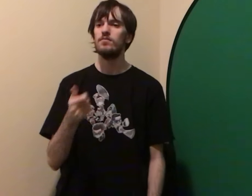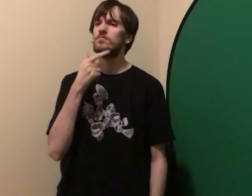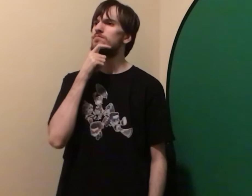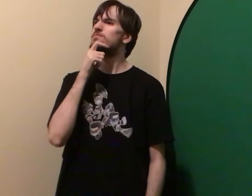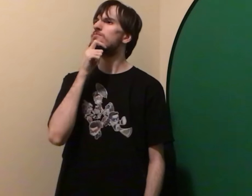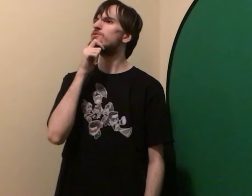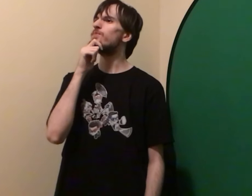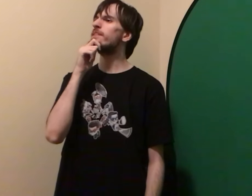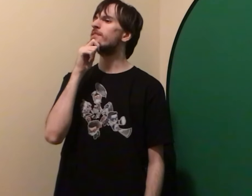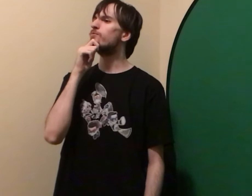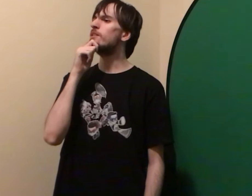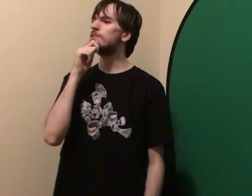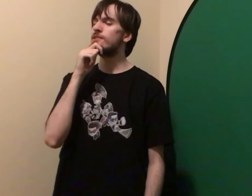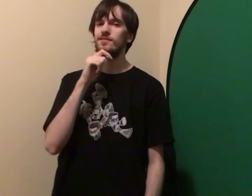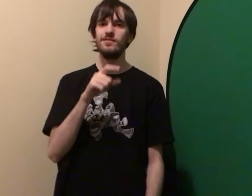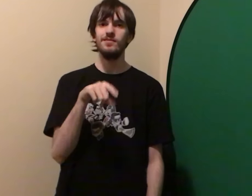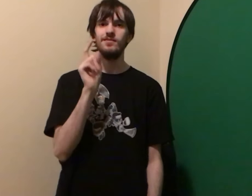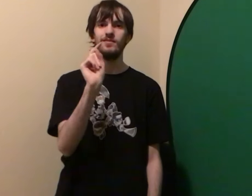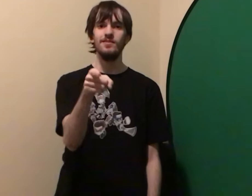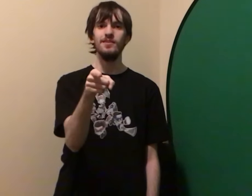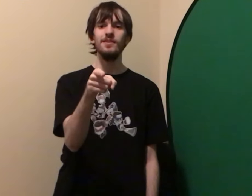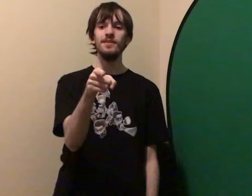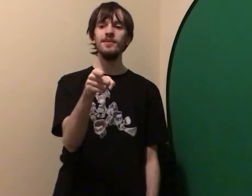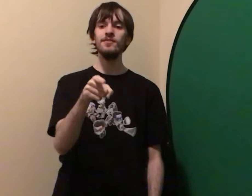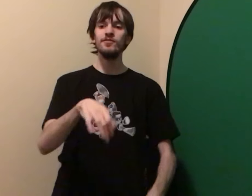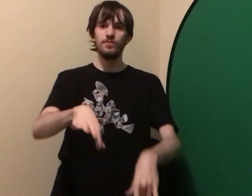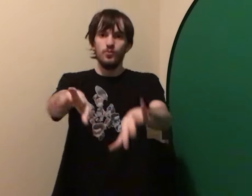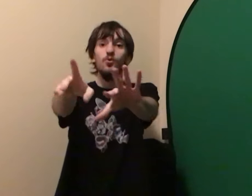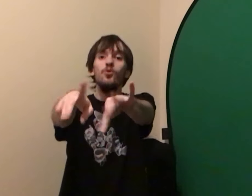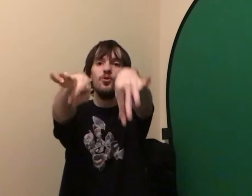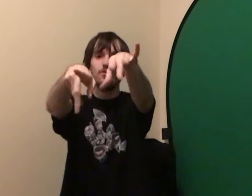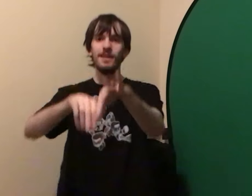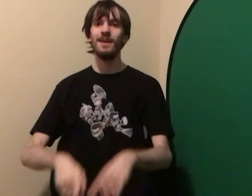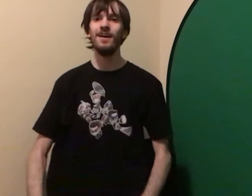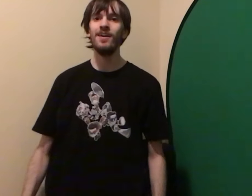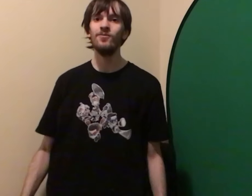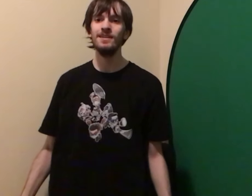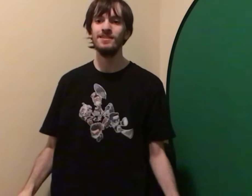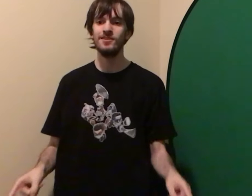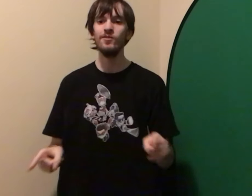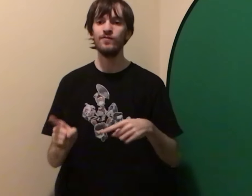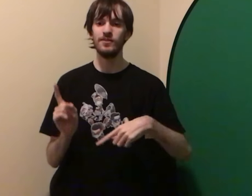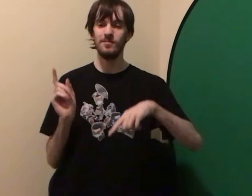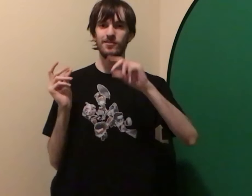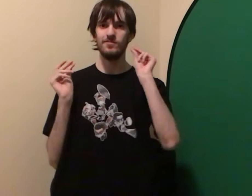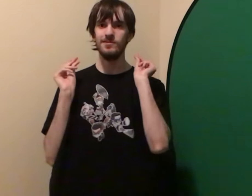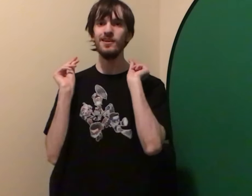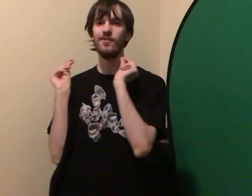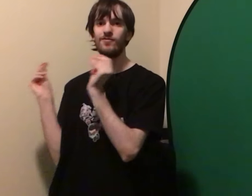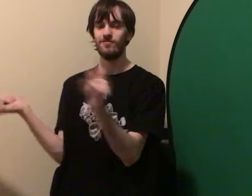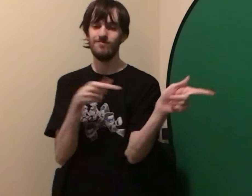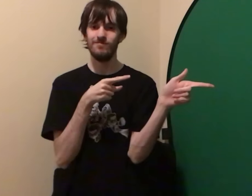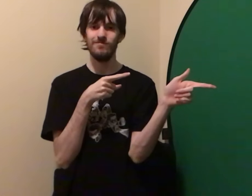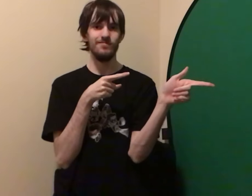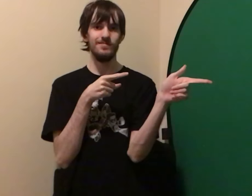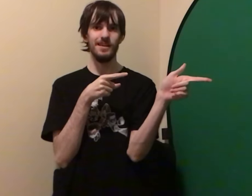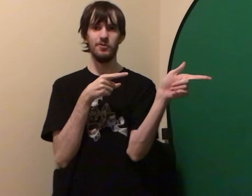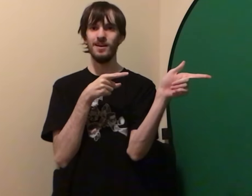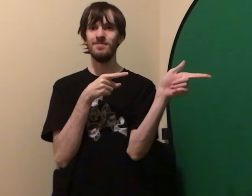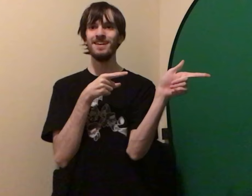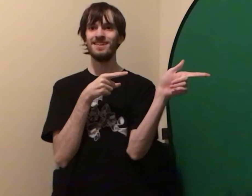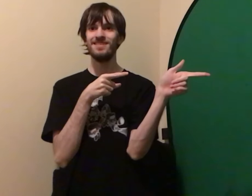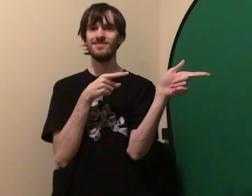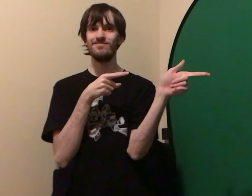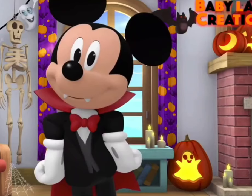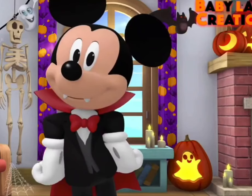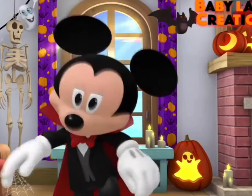Hey, speaking of which, here's a spooky Halloween joke from the mouse himself. Take it